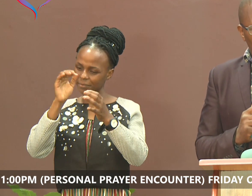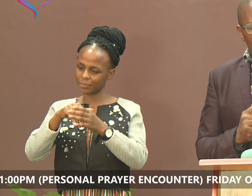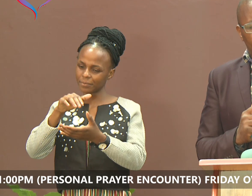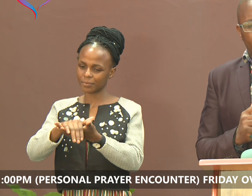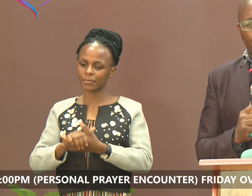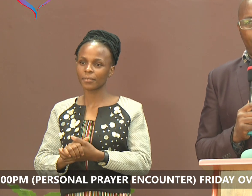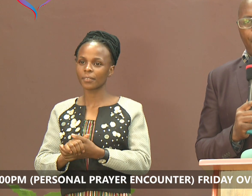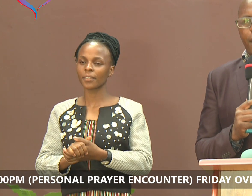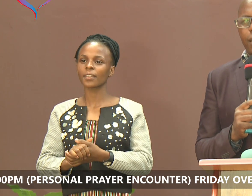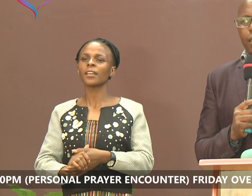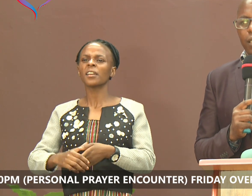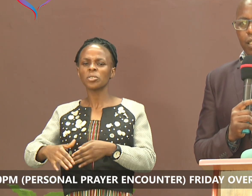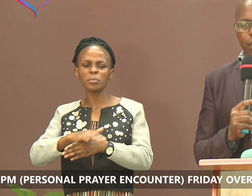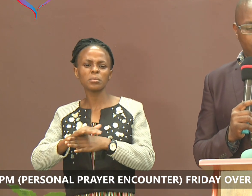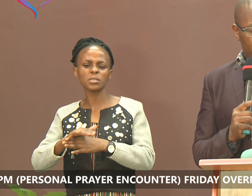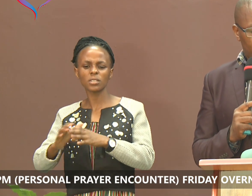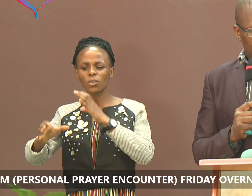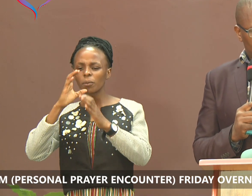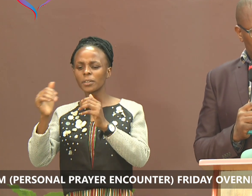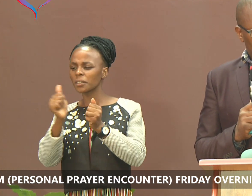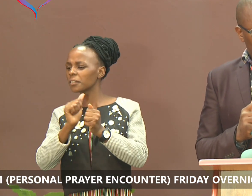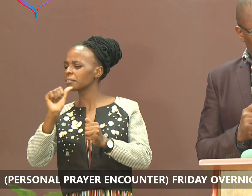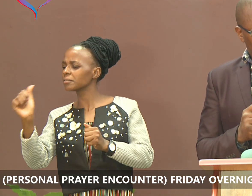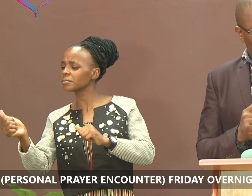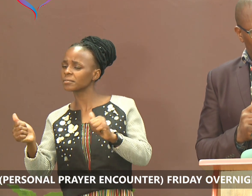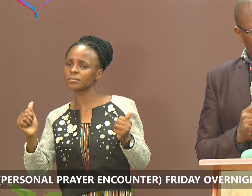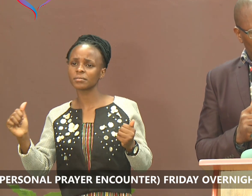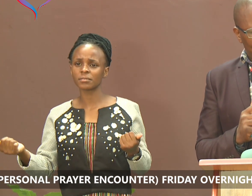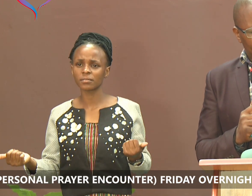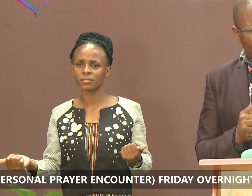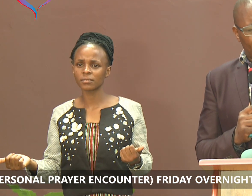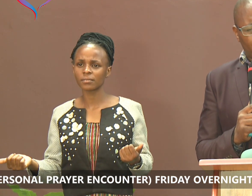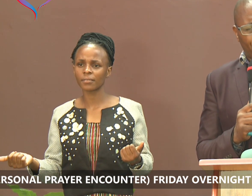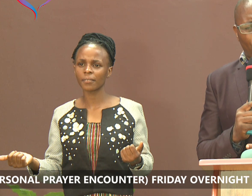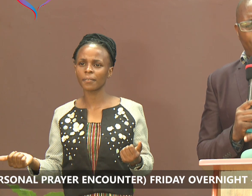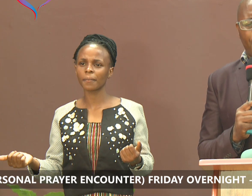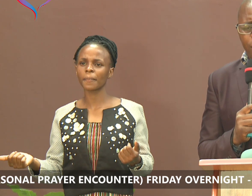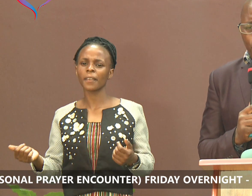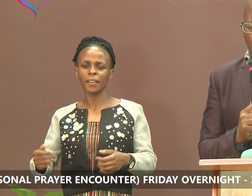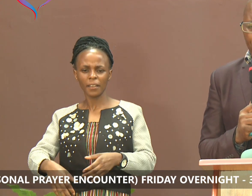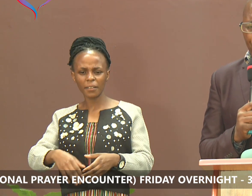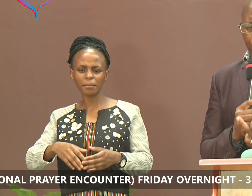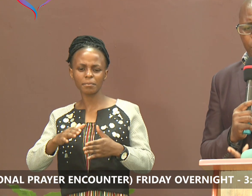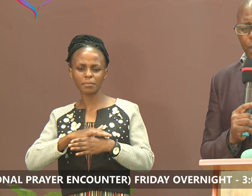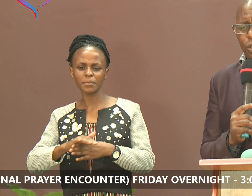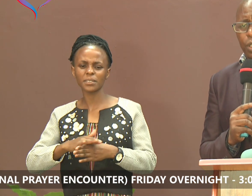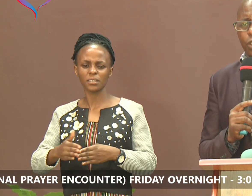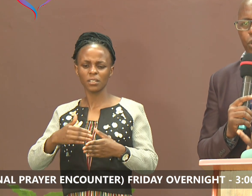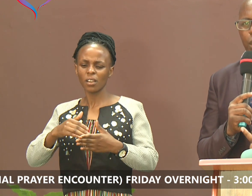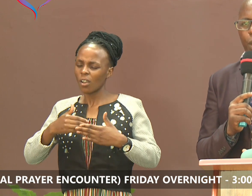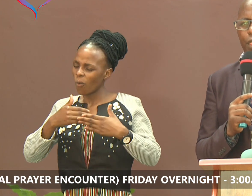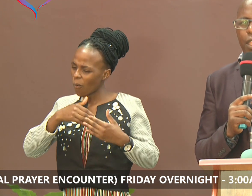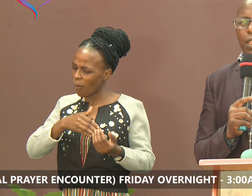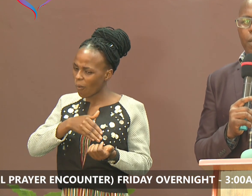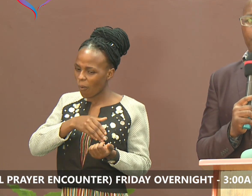You're busy communicating with others. Ngoli busy oyogeraganya n'abalala. You're busy opening up yourself for others. You don't open up for this person that